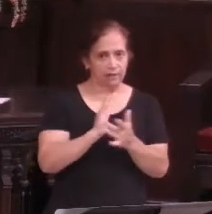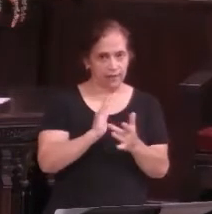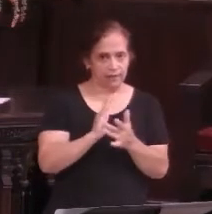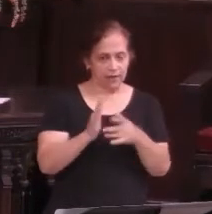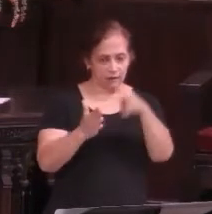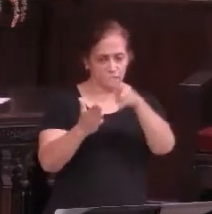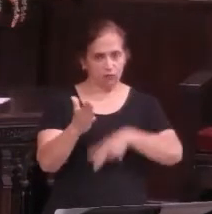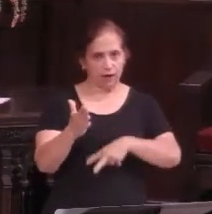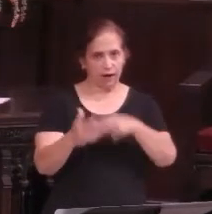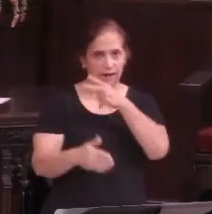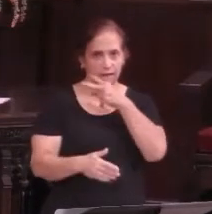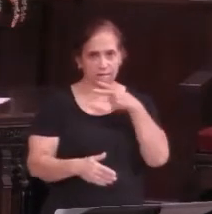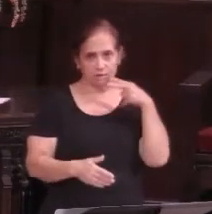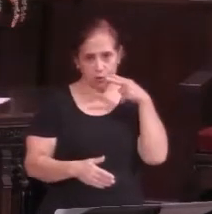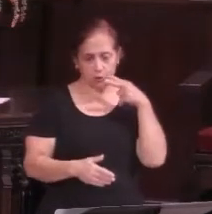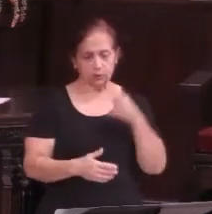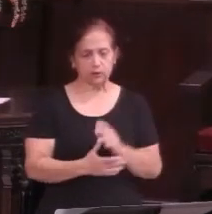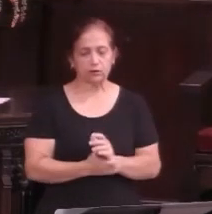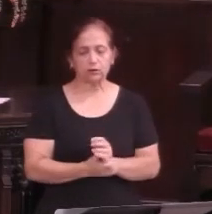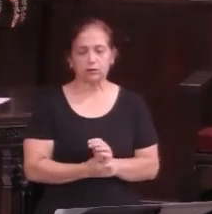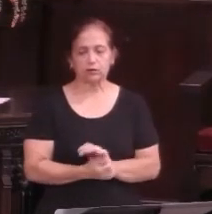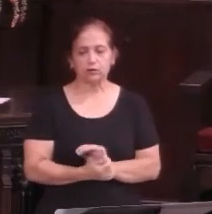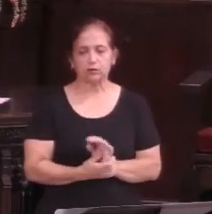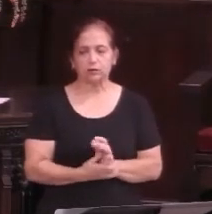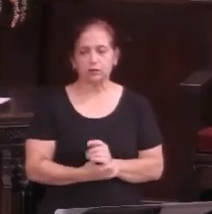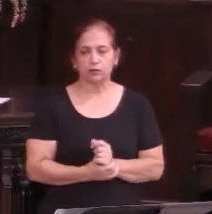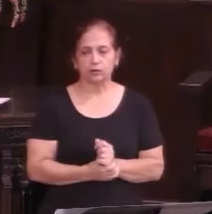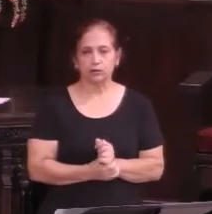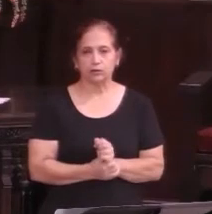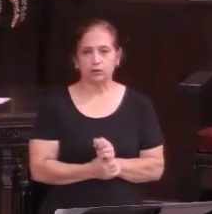of reading the verbs.